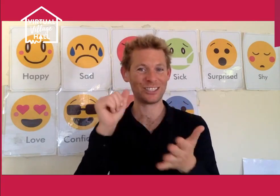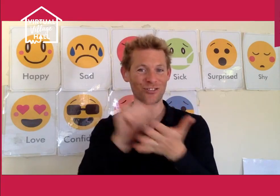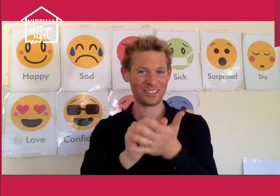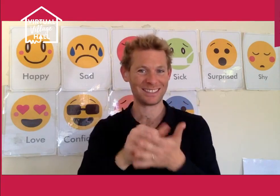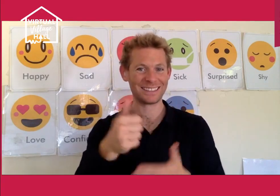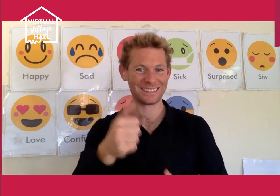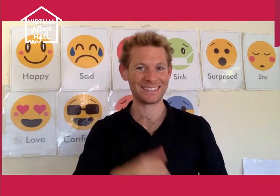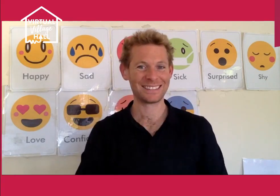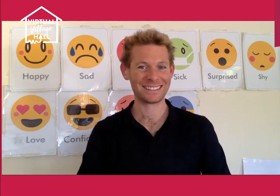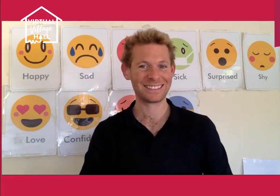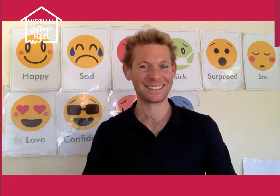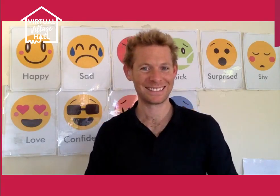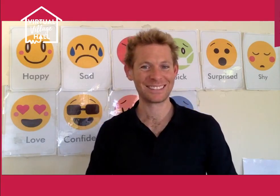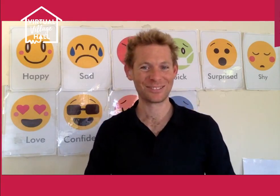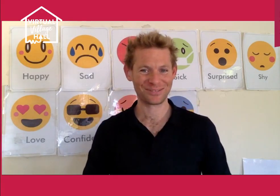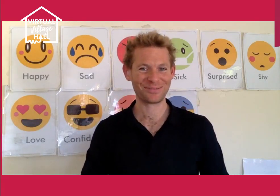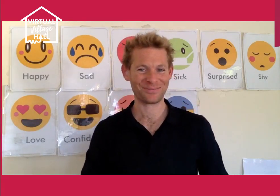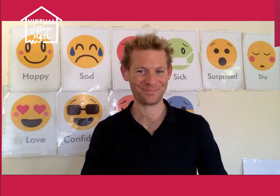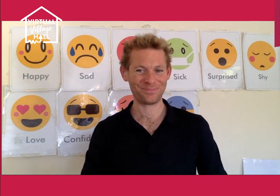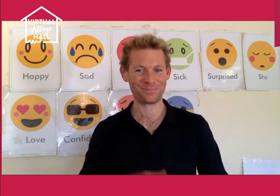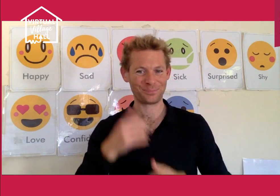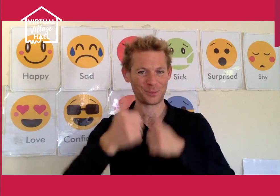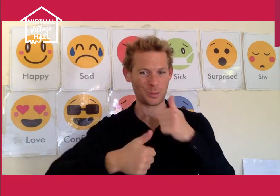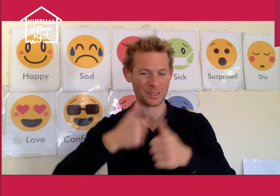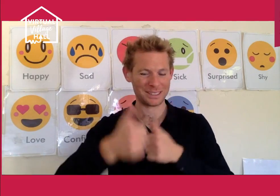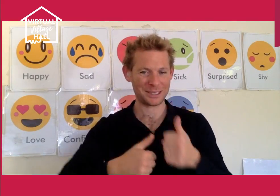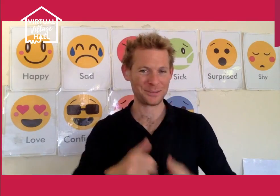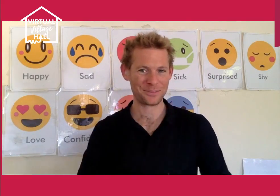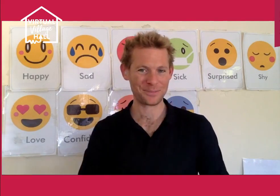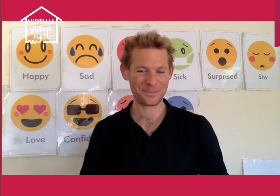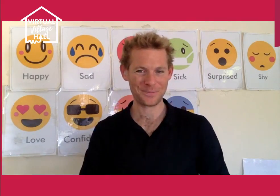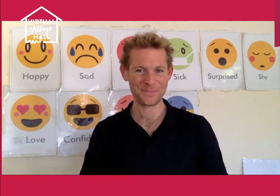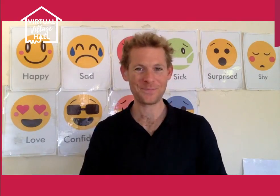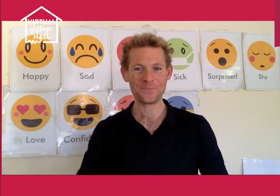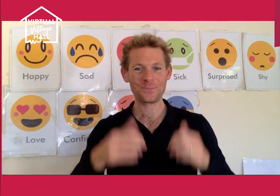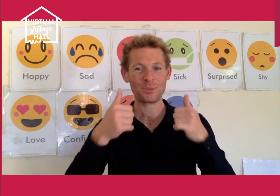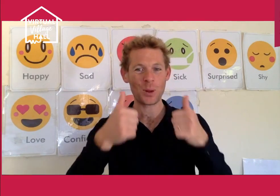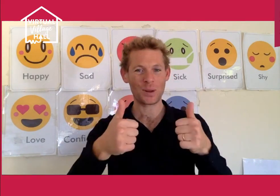Yeah, so Christina is right. That's right, Sue. Well done.